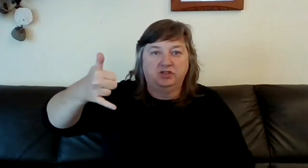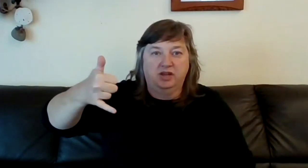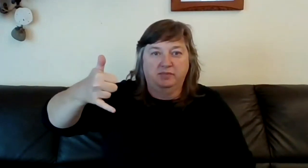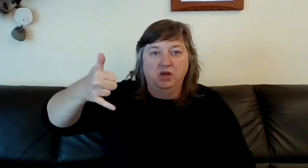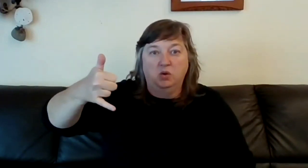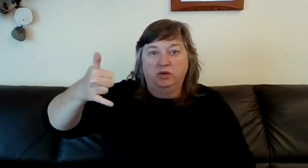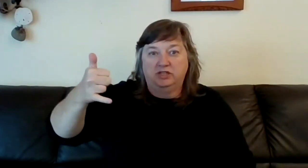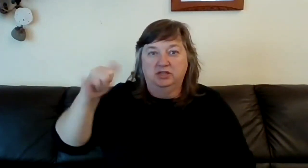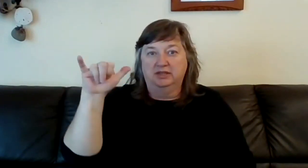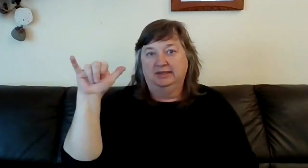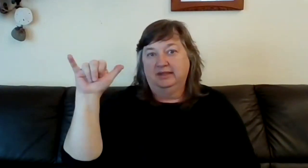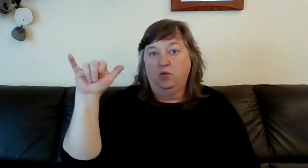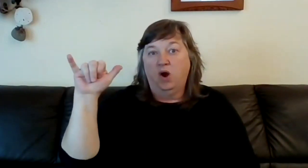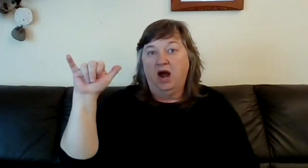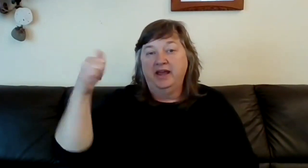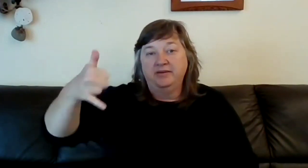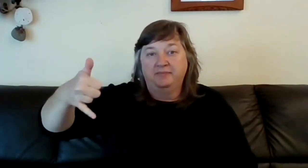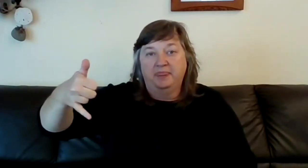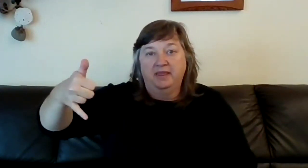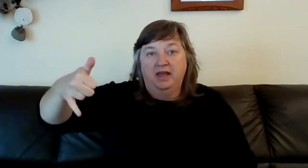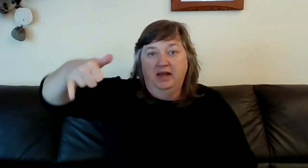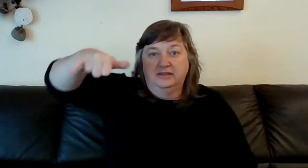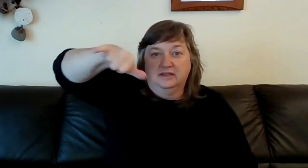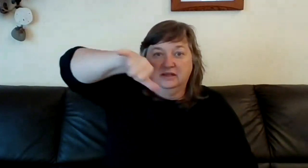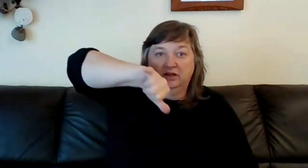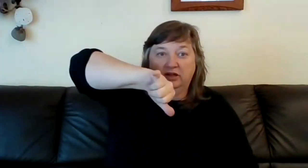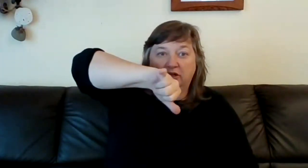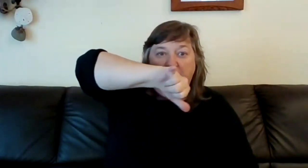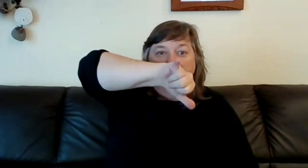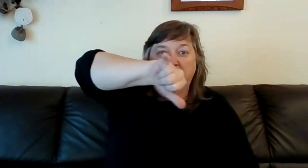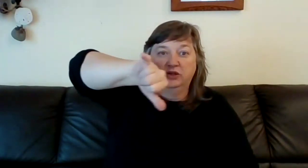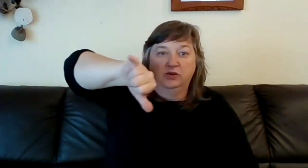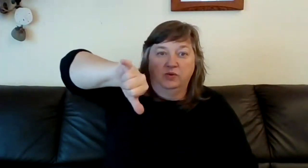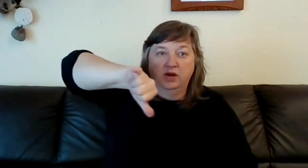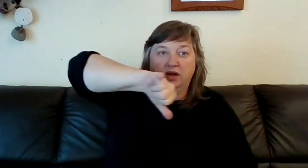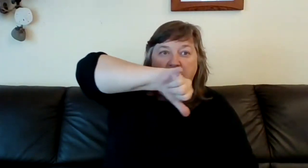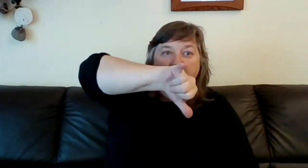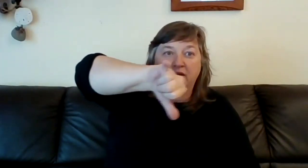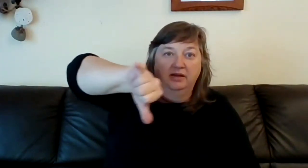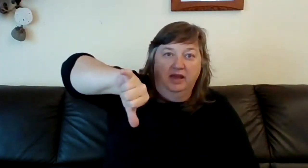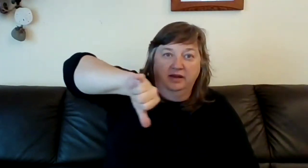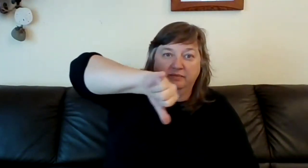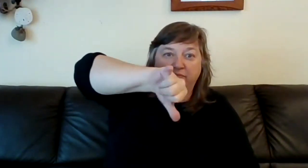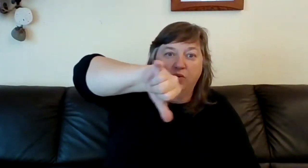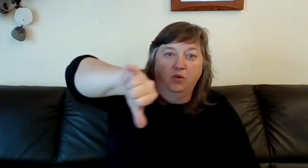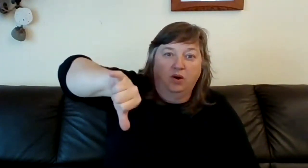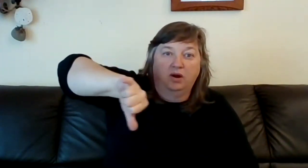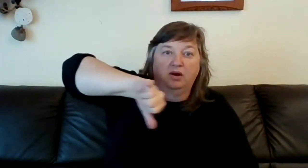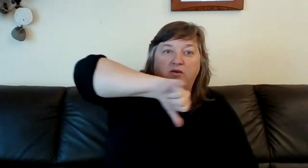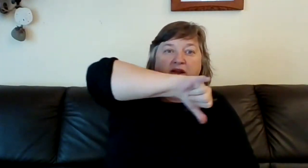shape, which is a Y, and it's going to glue and pour